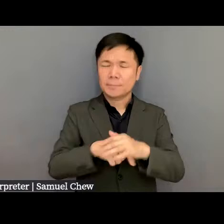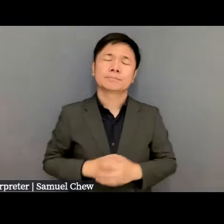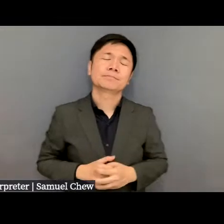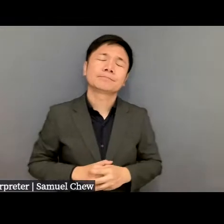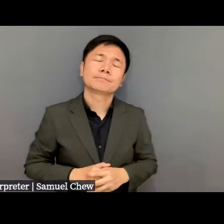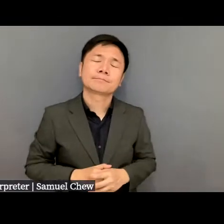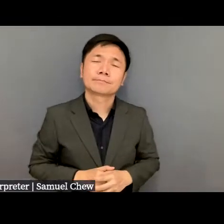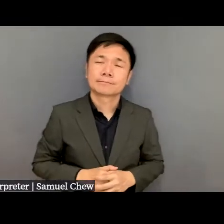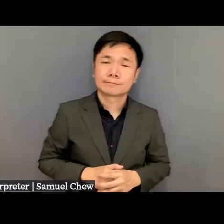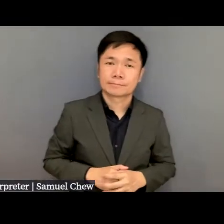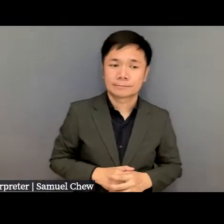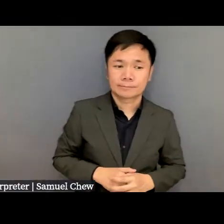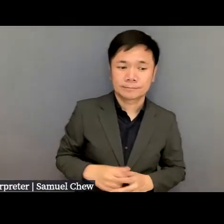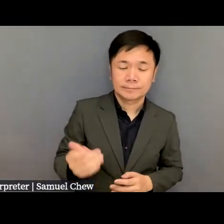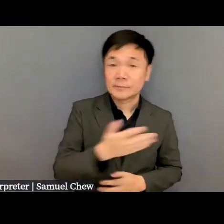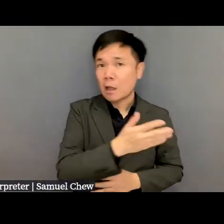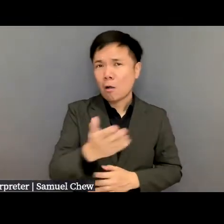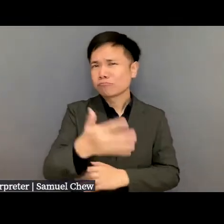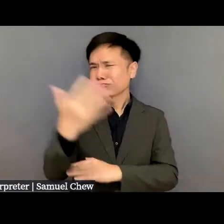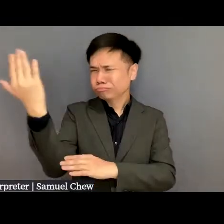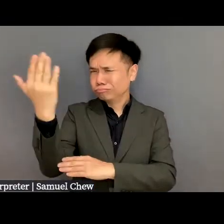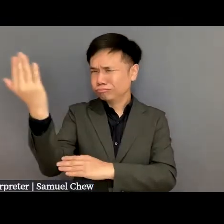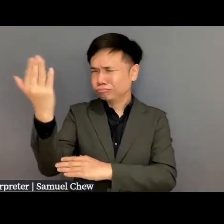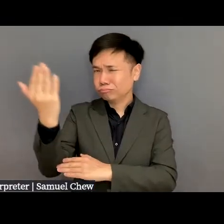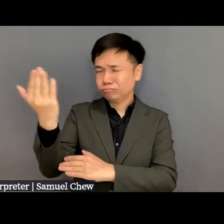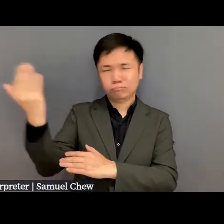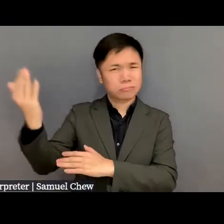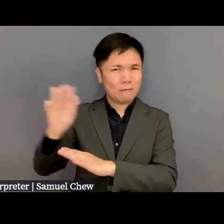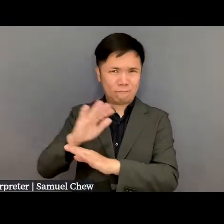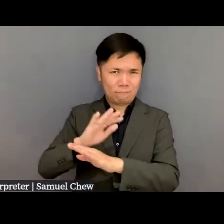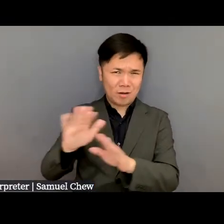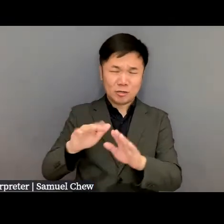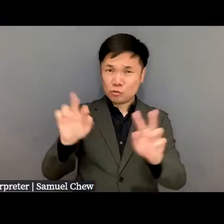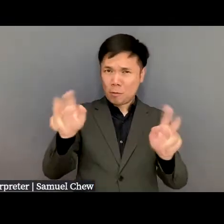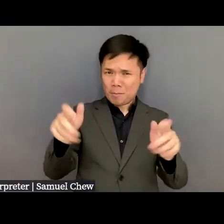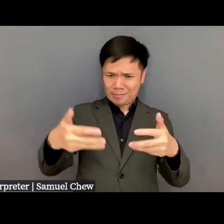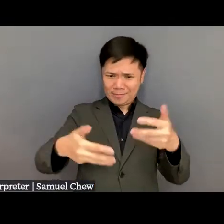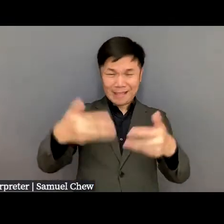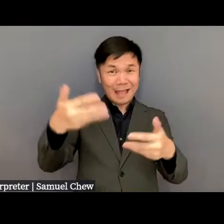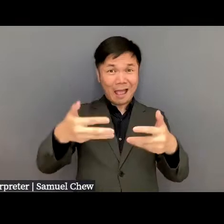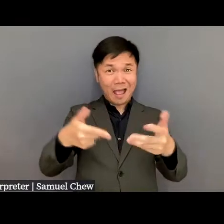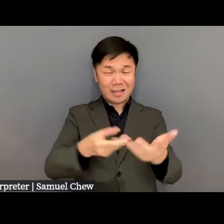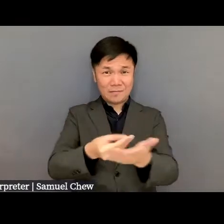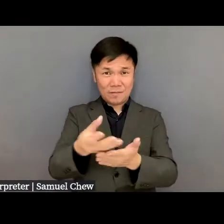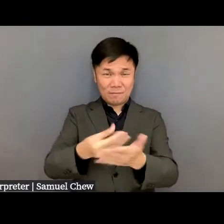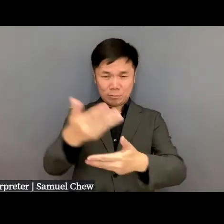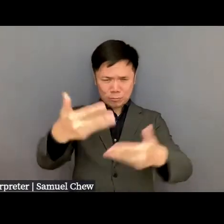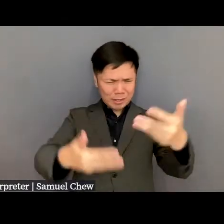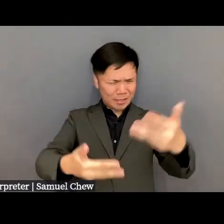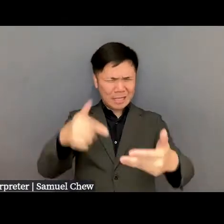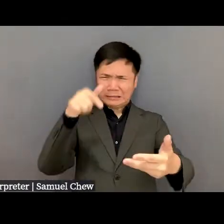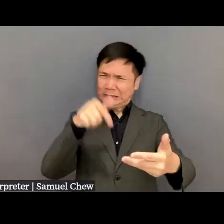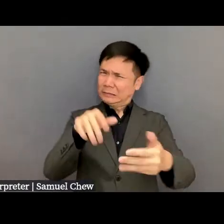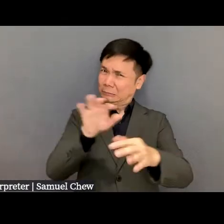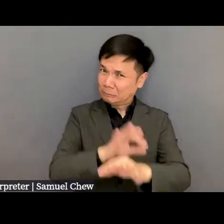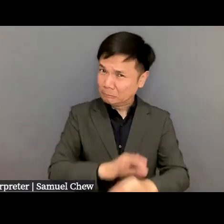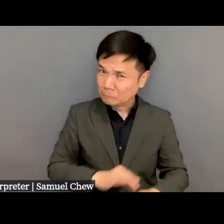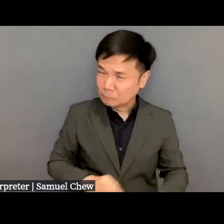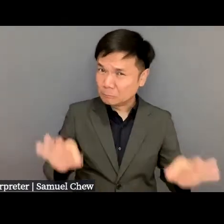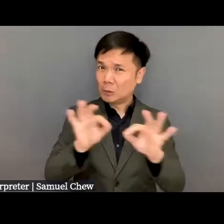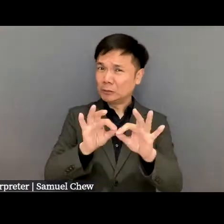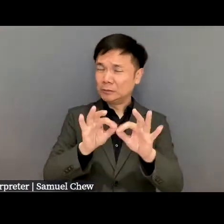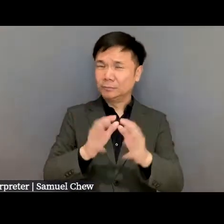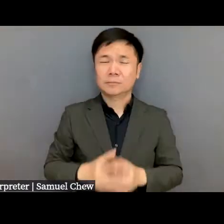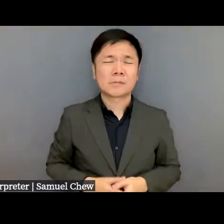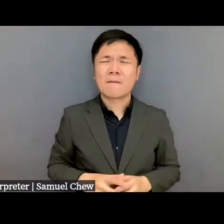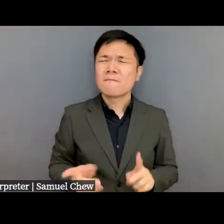colleague spoke a lot about data. Data is so important. The very first thing